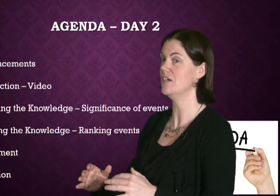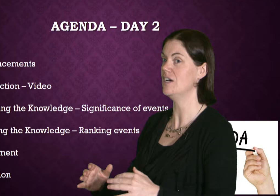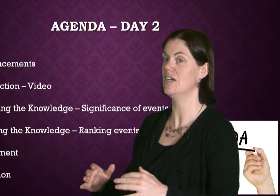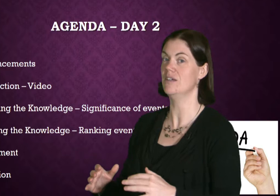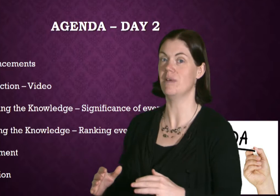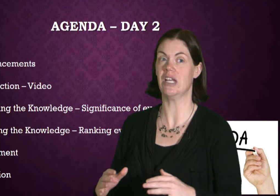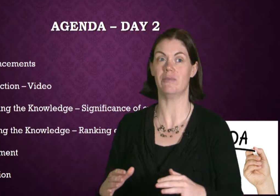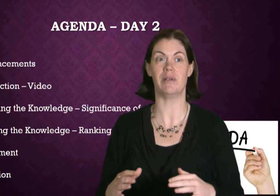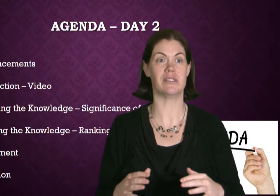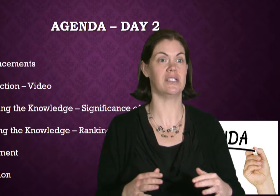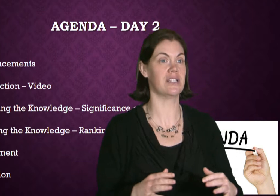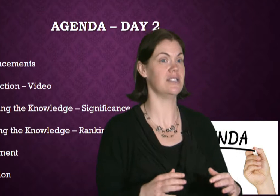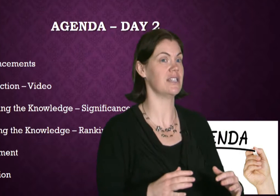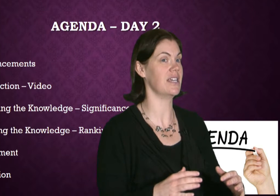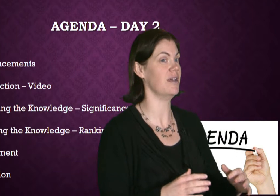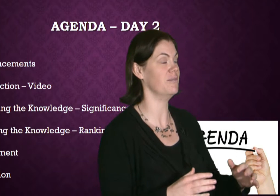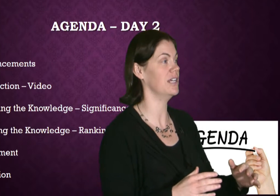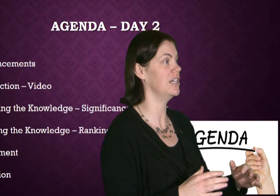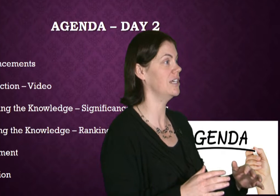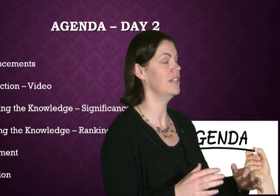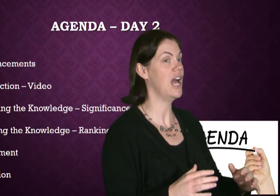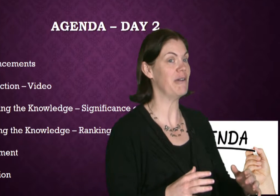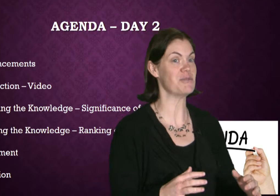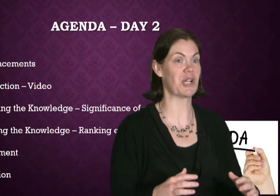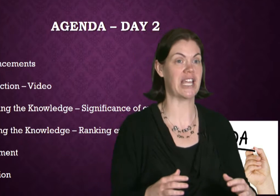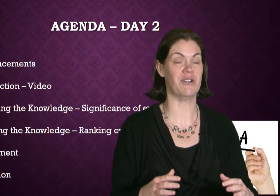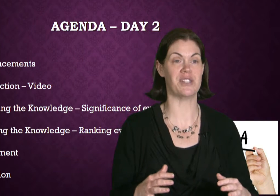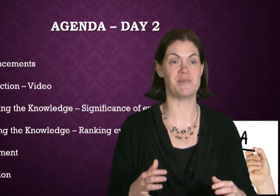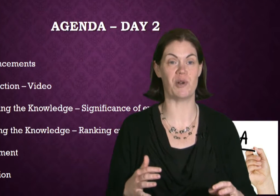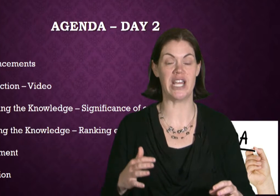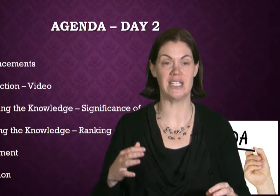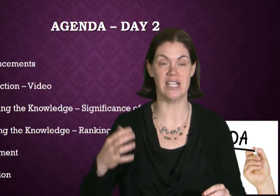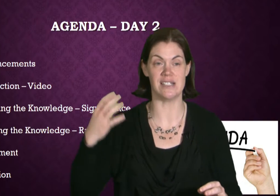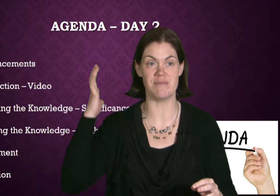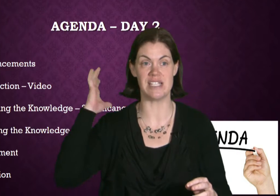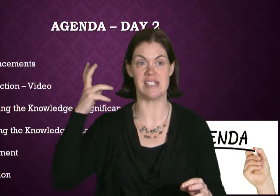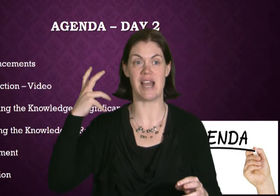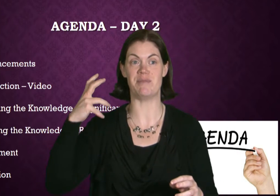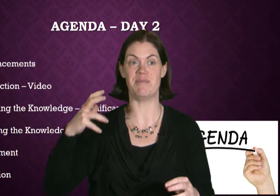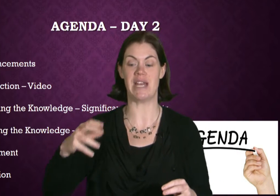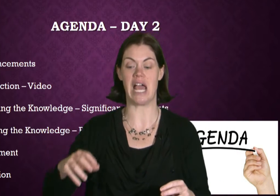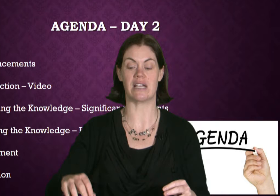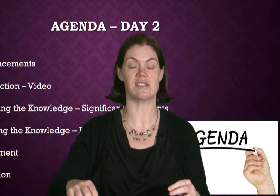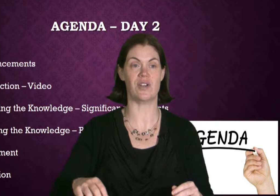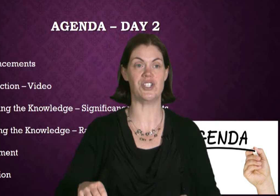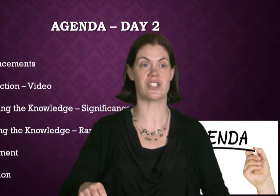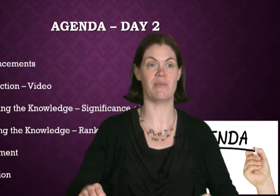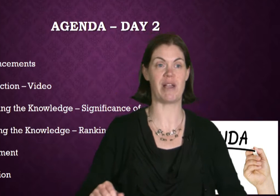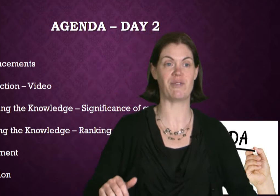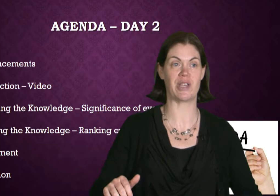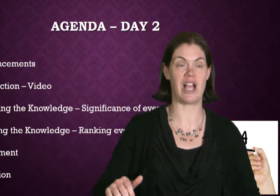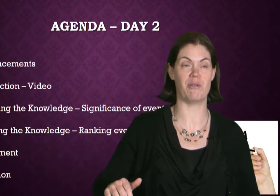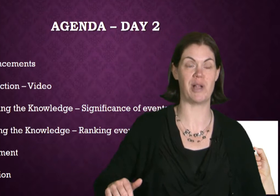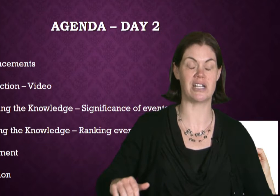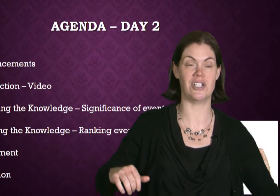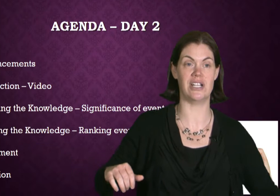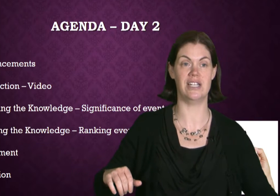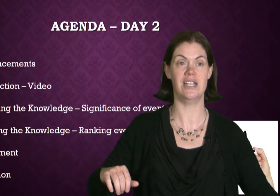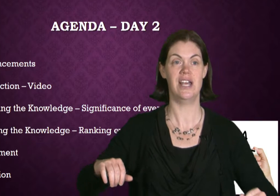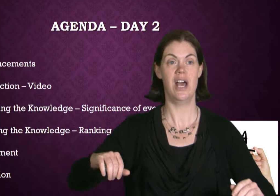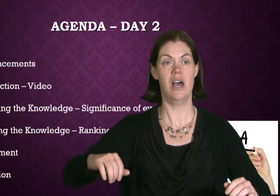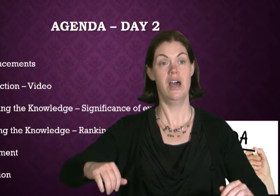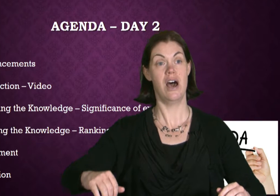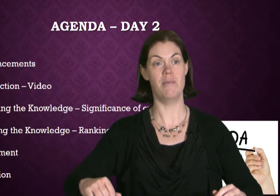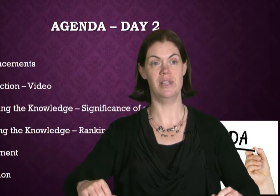this a lot. Might not be able to look into the camera. I was working out this morning and something snapped in my neck. So I just got back from the chiropractor